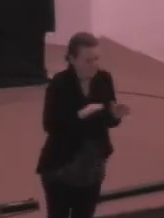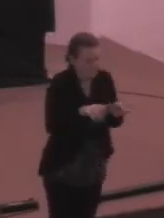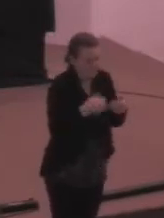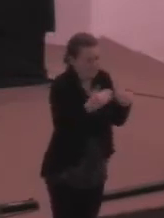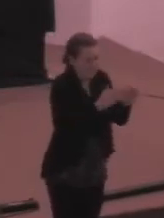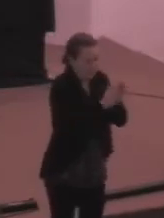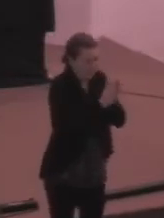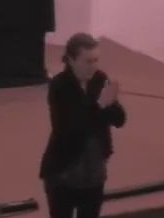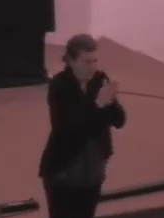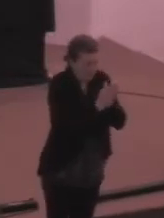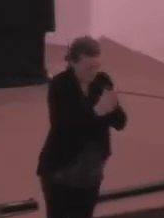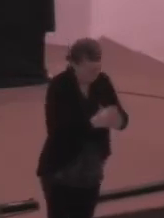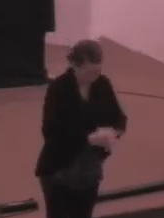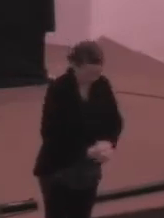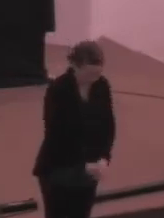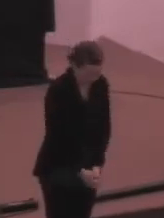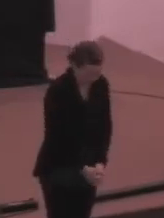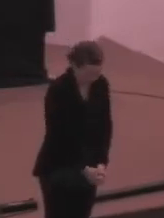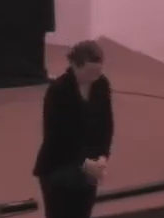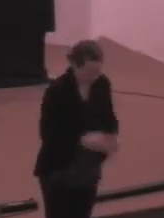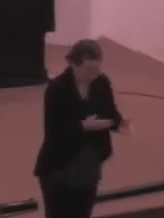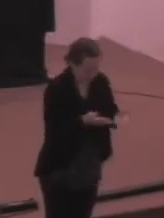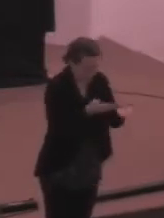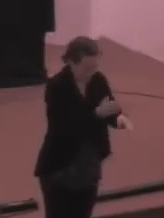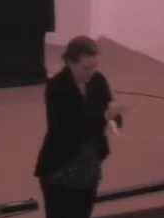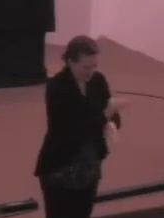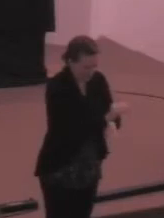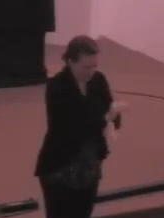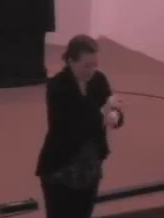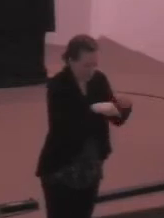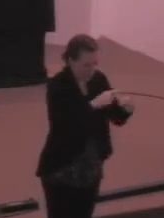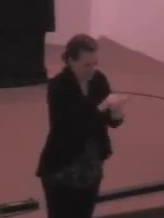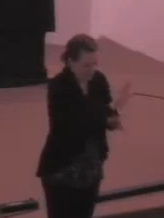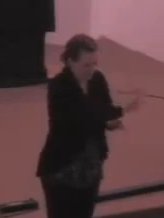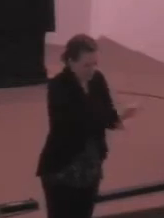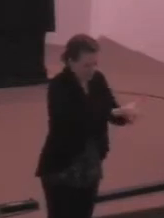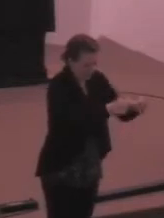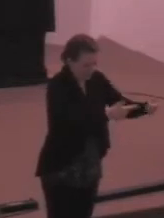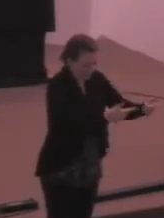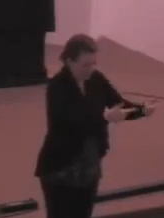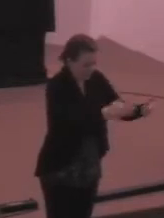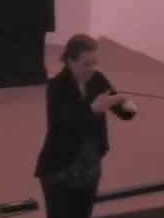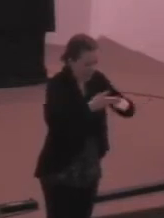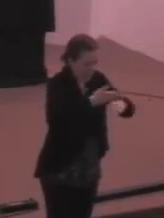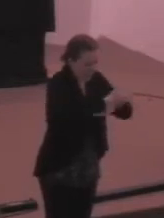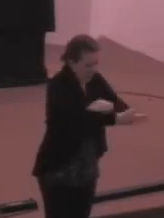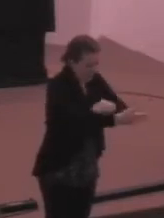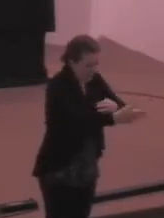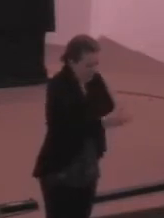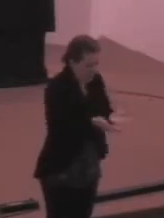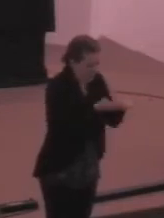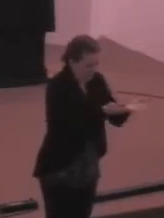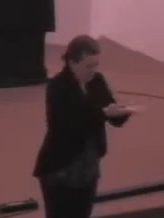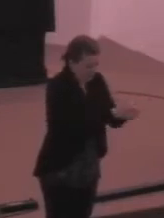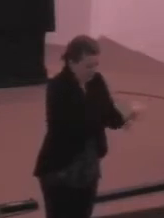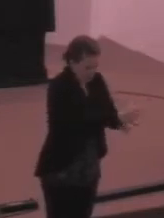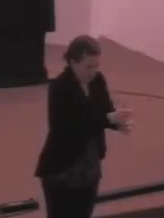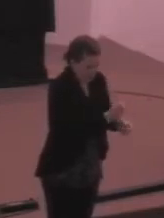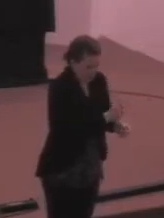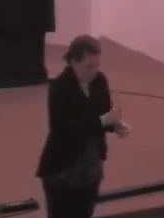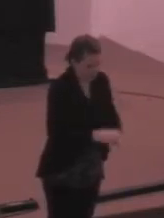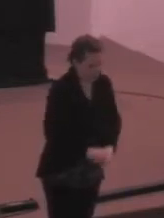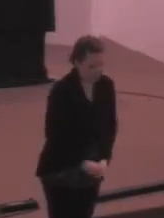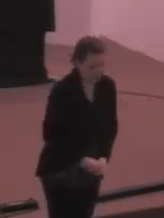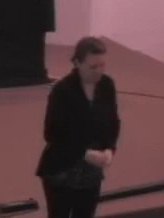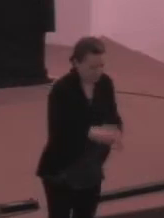So if you just bow your heads with me, we're going to bring in tonight's offering, and then the sign class will get up and bless us. So, Father God, Lord, we